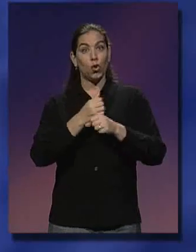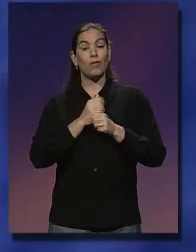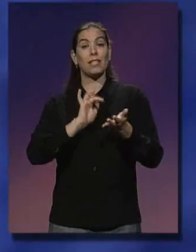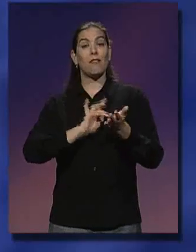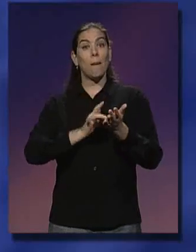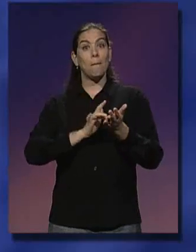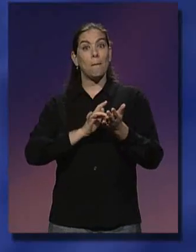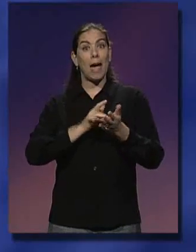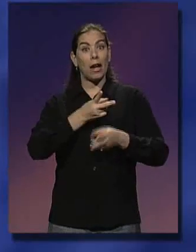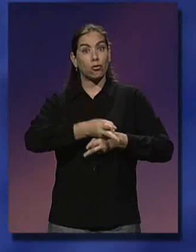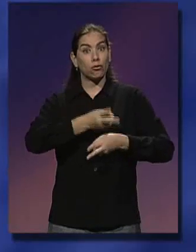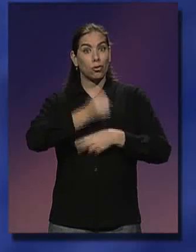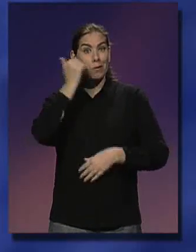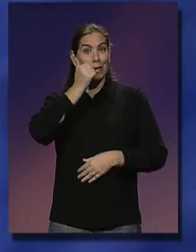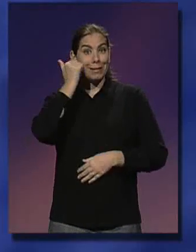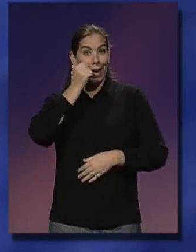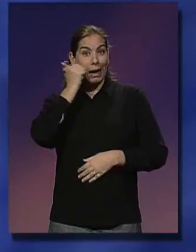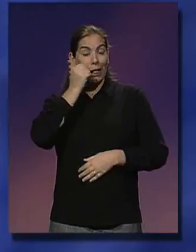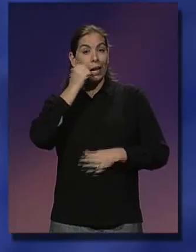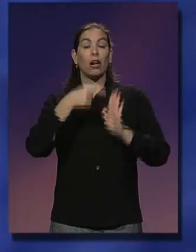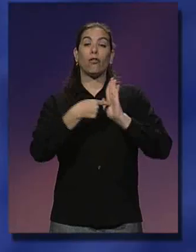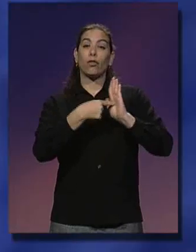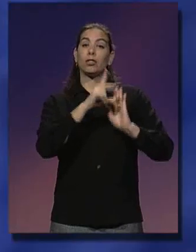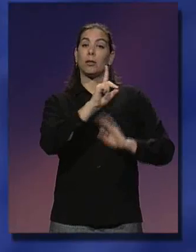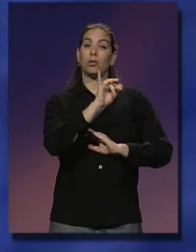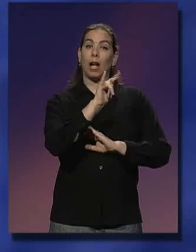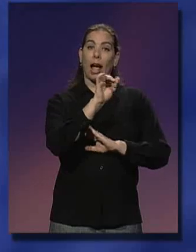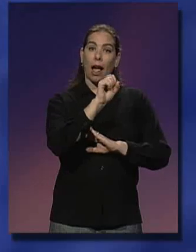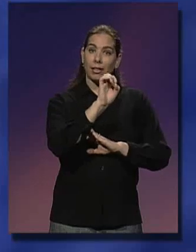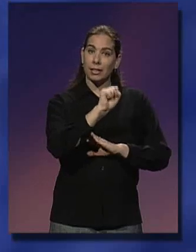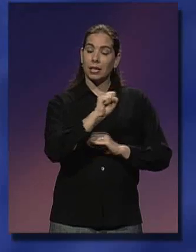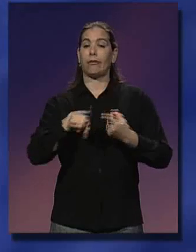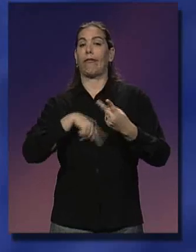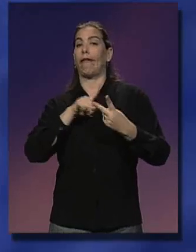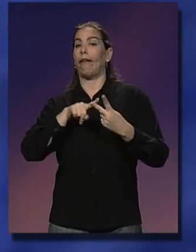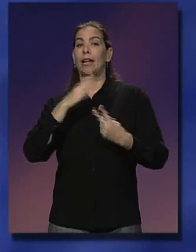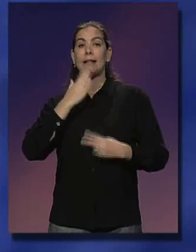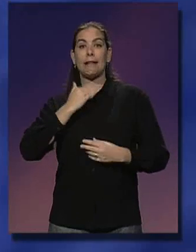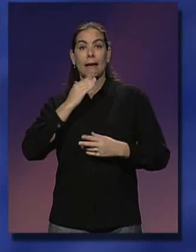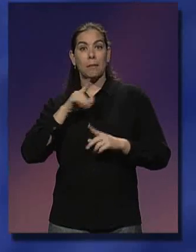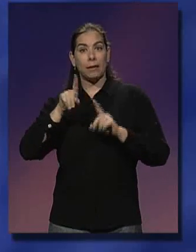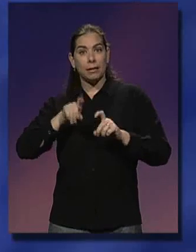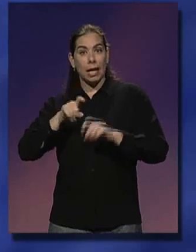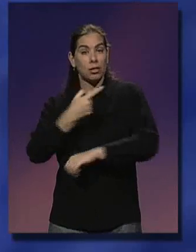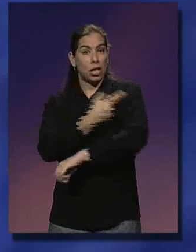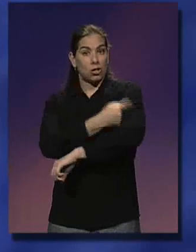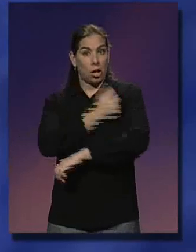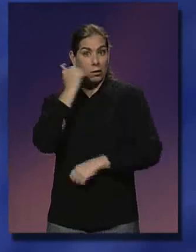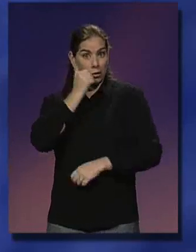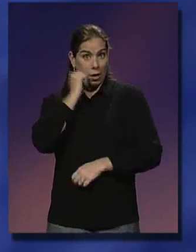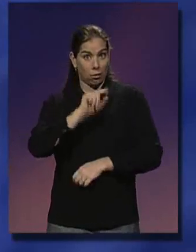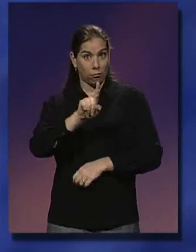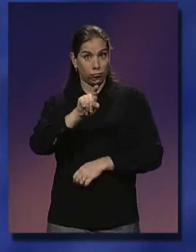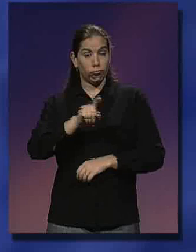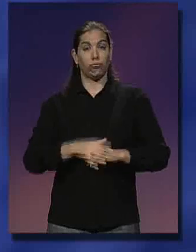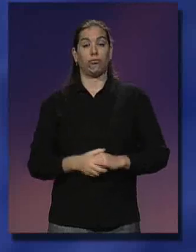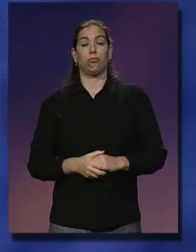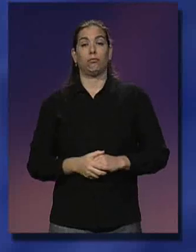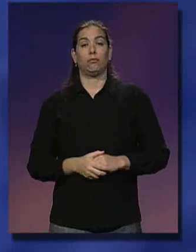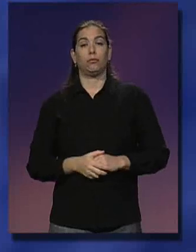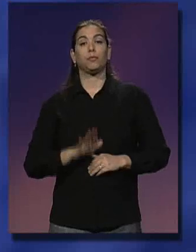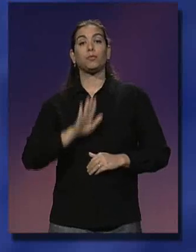treatments like dialysis or self-administered treatments such as glucose testing and insulin shots on a regular basis?